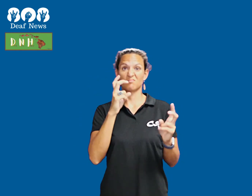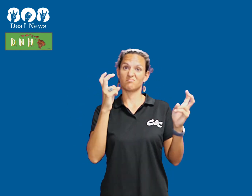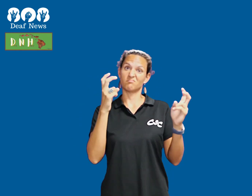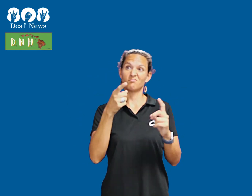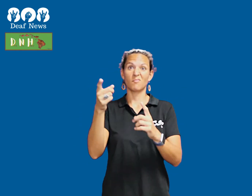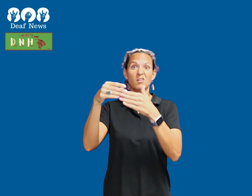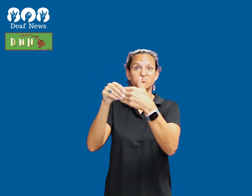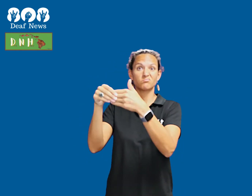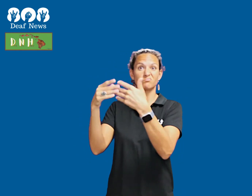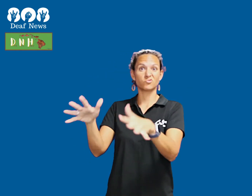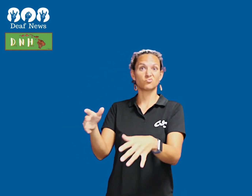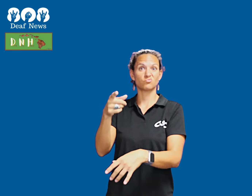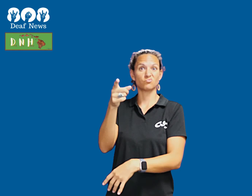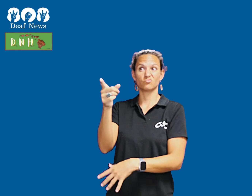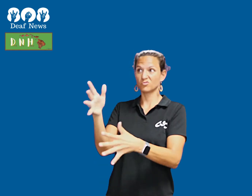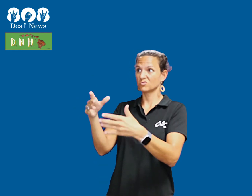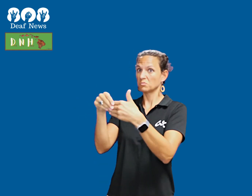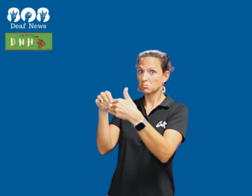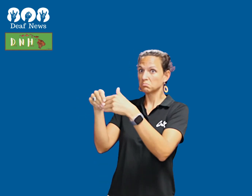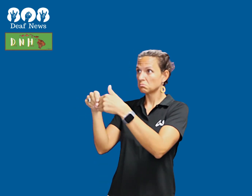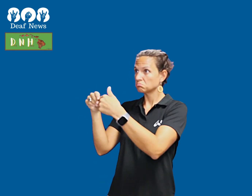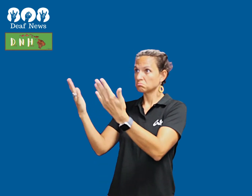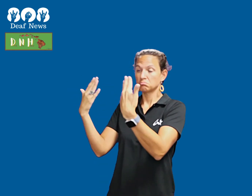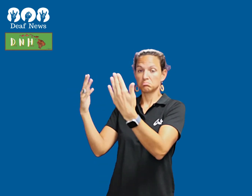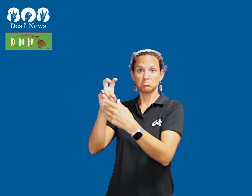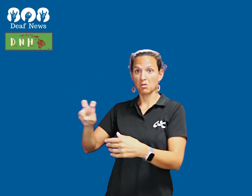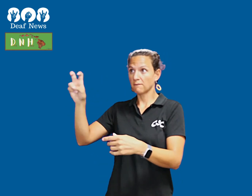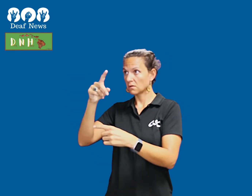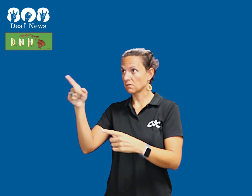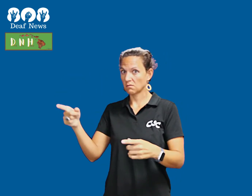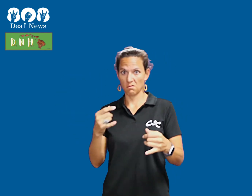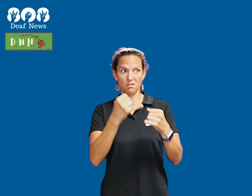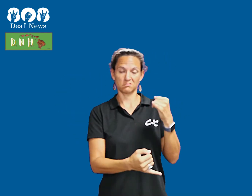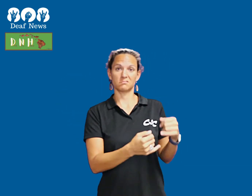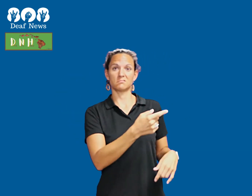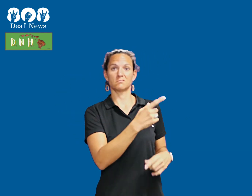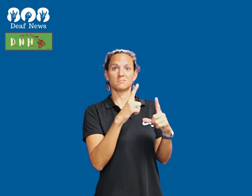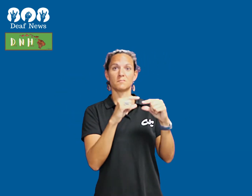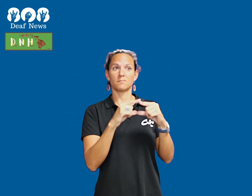These countries have already eased their restrictions, welcoming visitors.